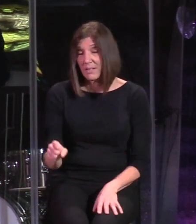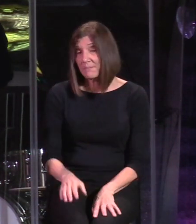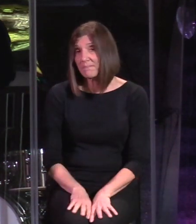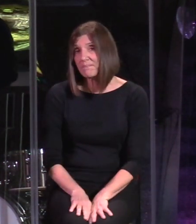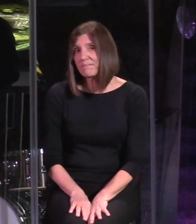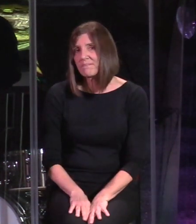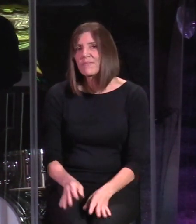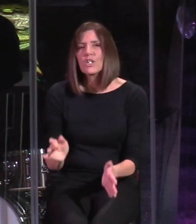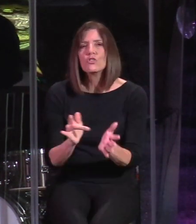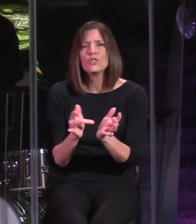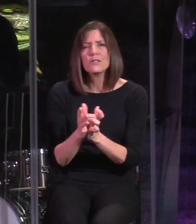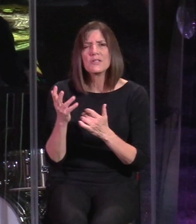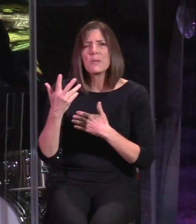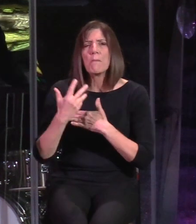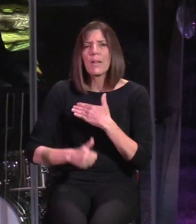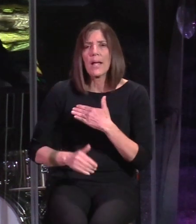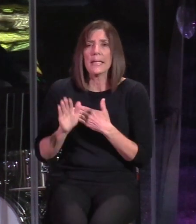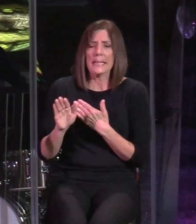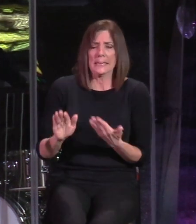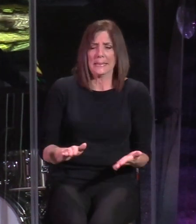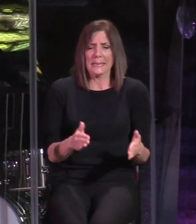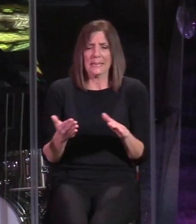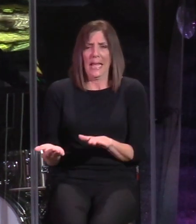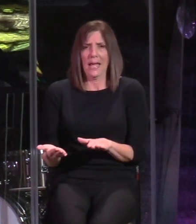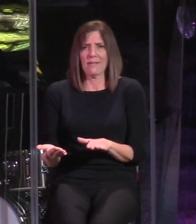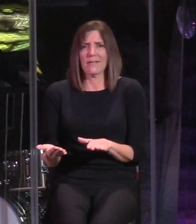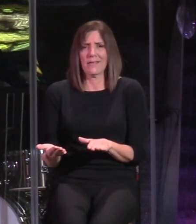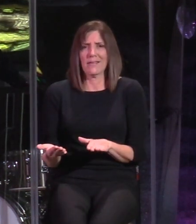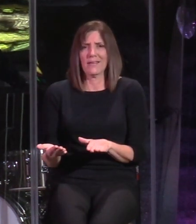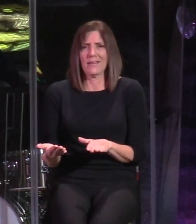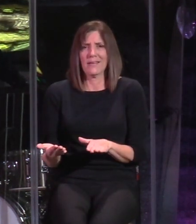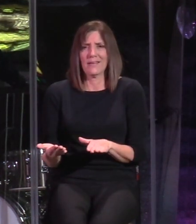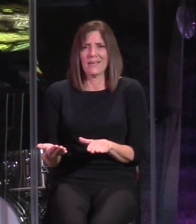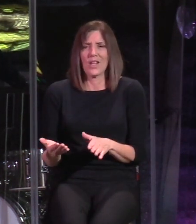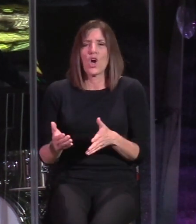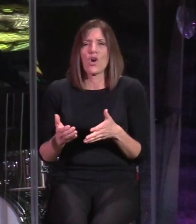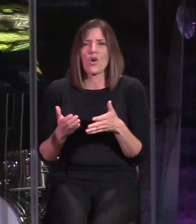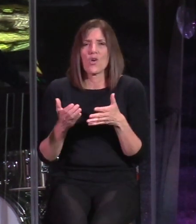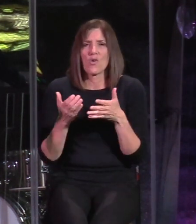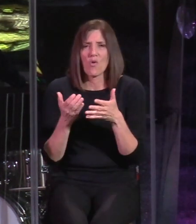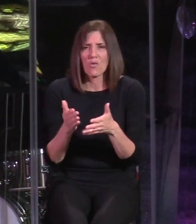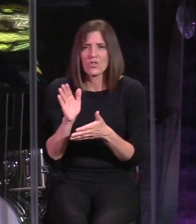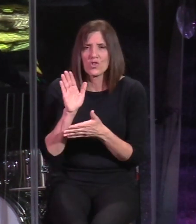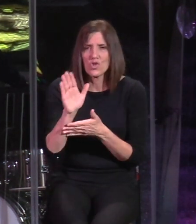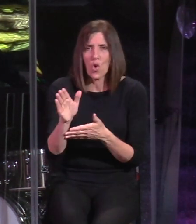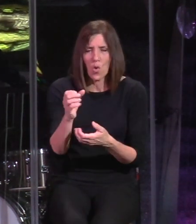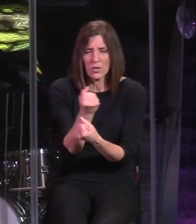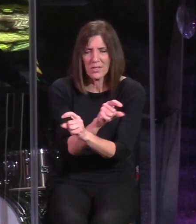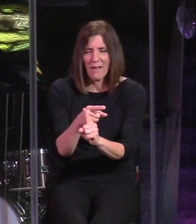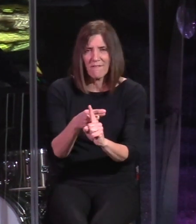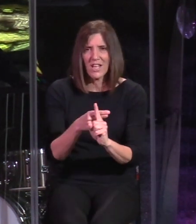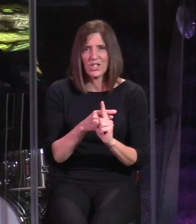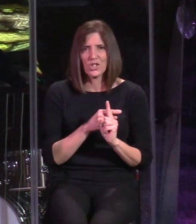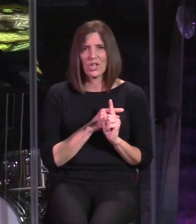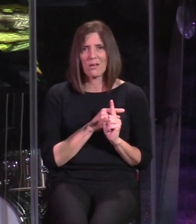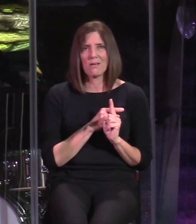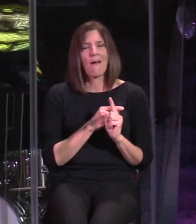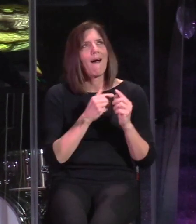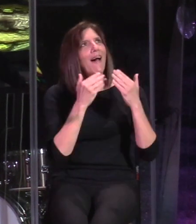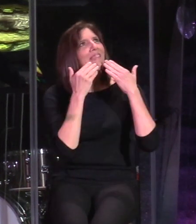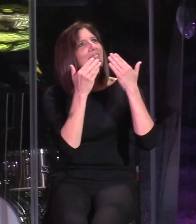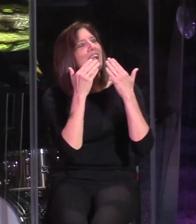Jesus' blood, his death, secured your redemption. Thank you,